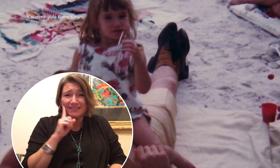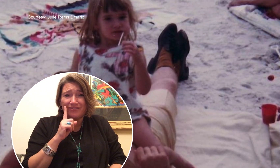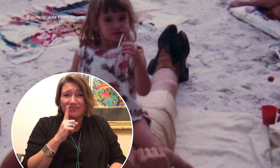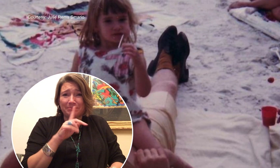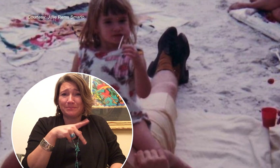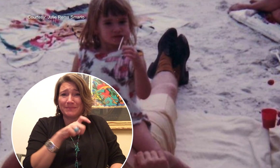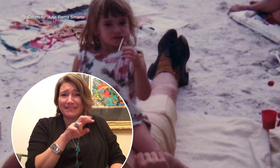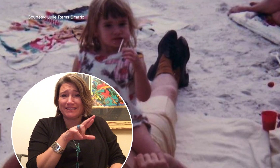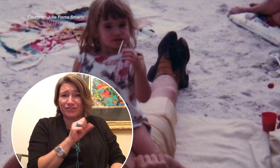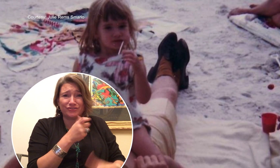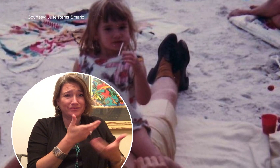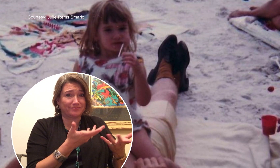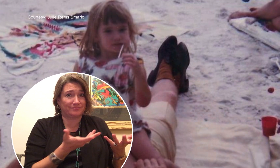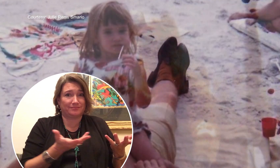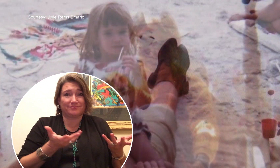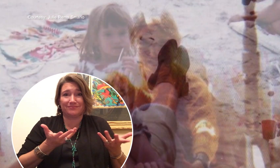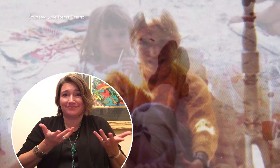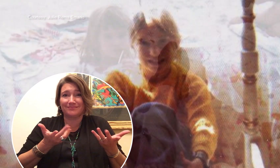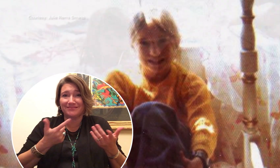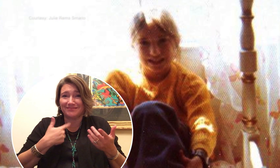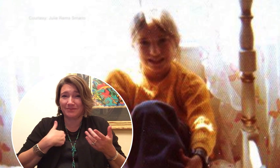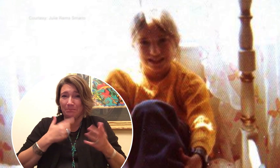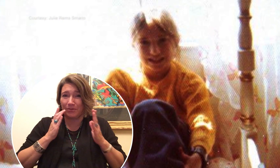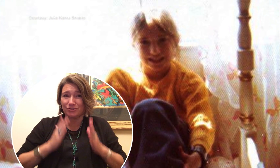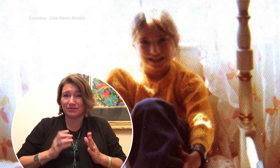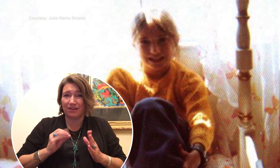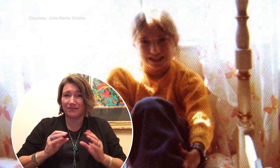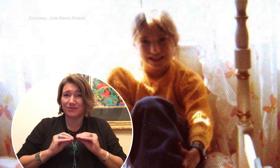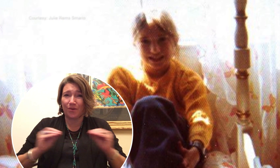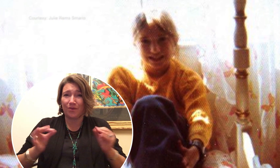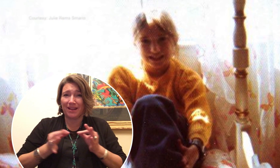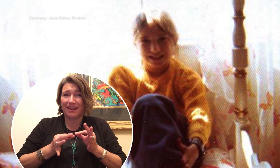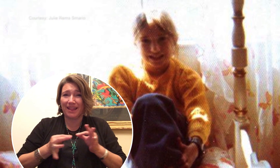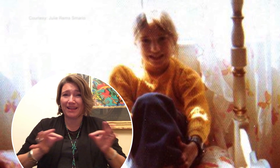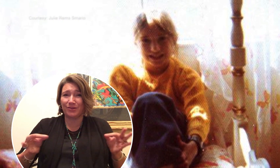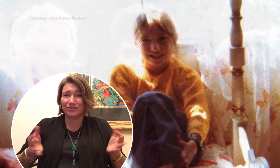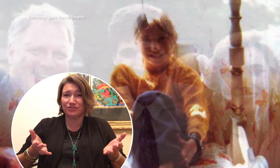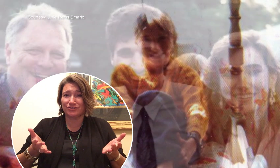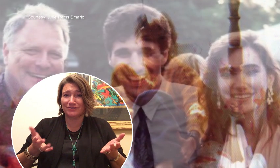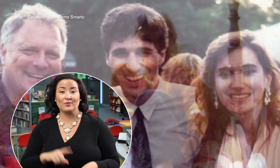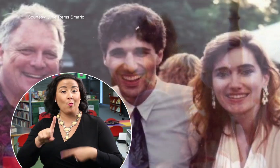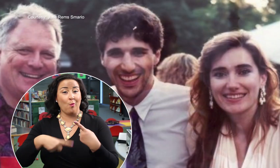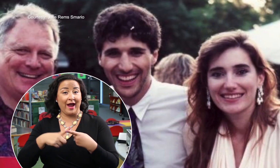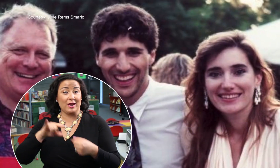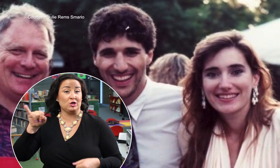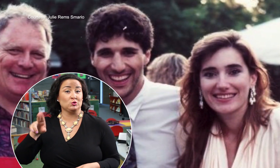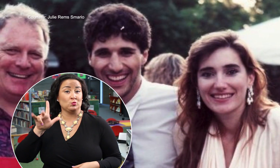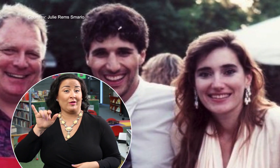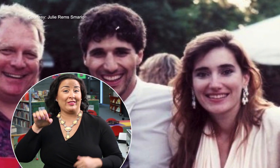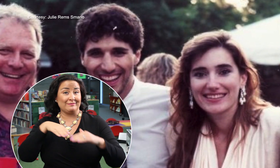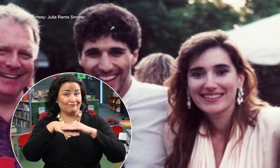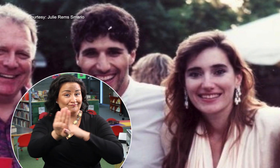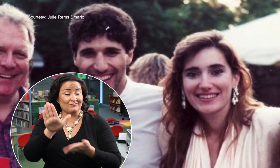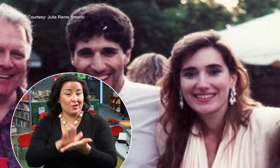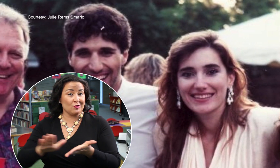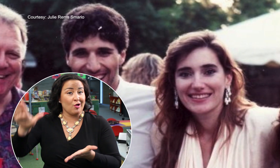friends either, so I was a person of no language. But when Julie entered college, she